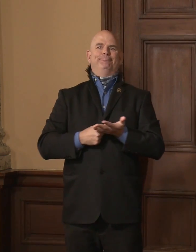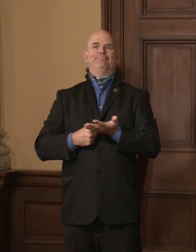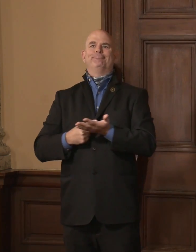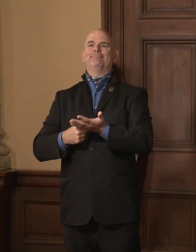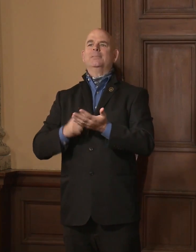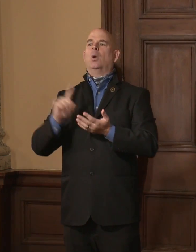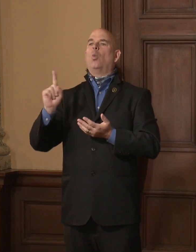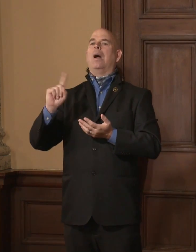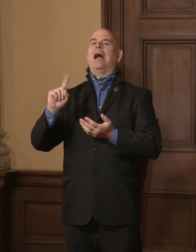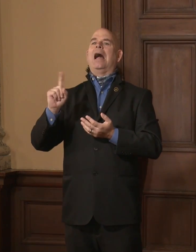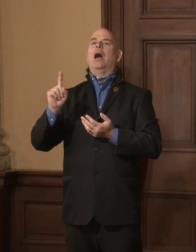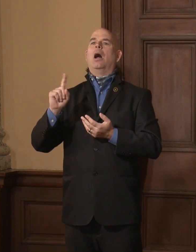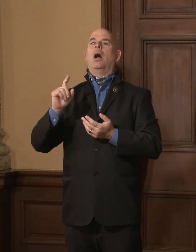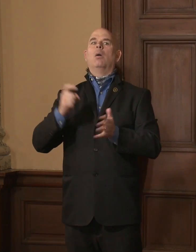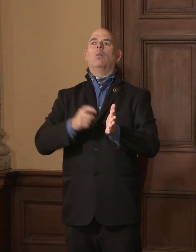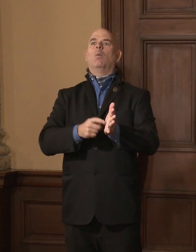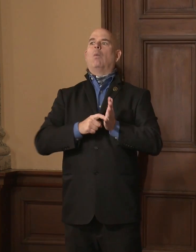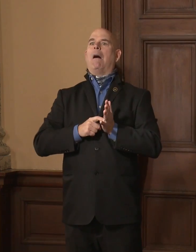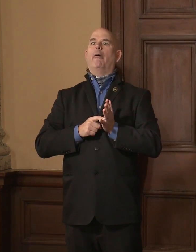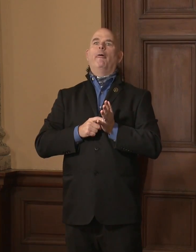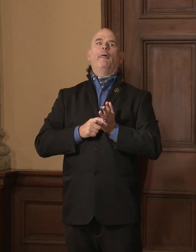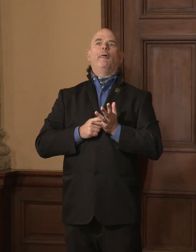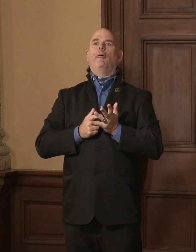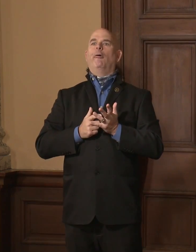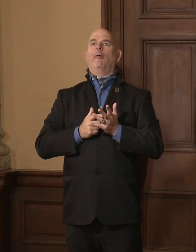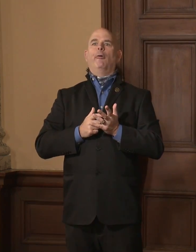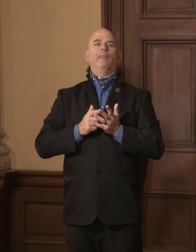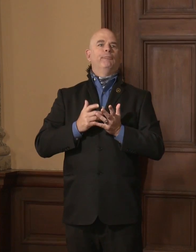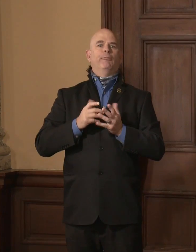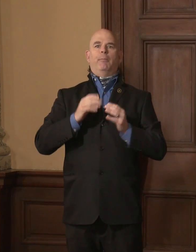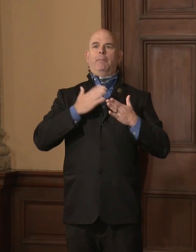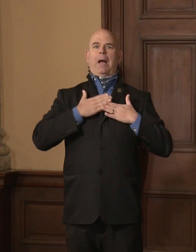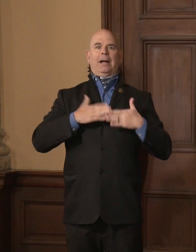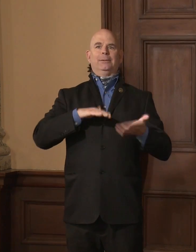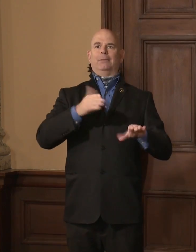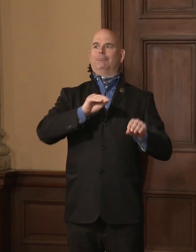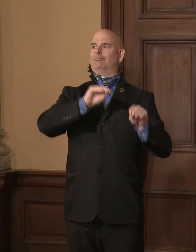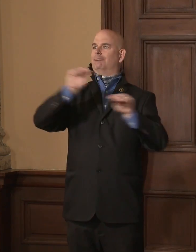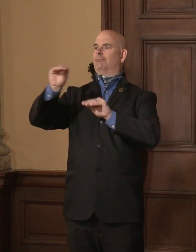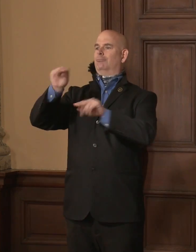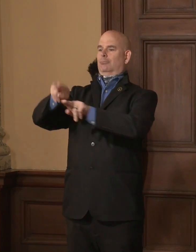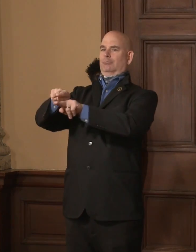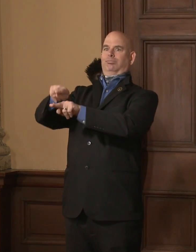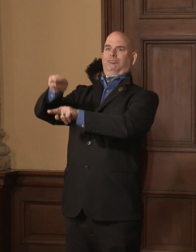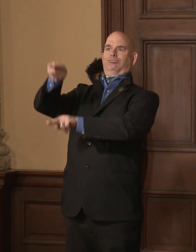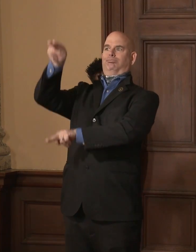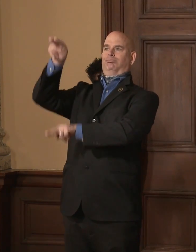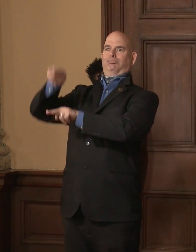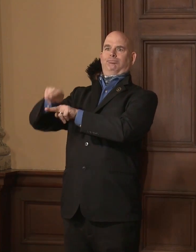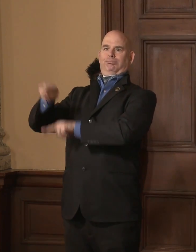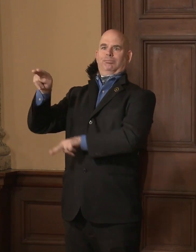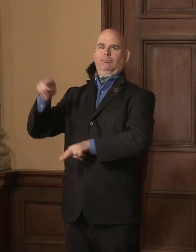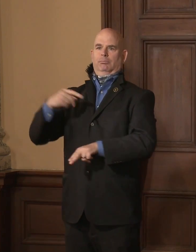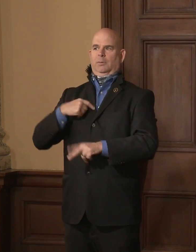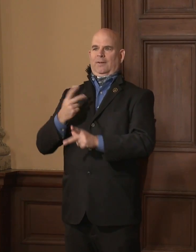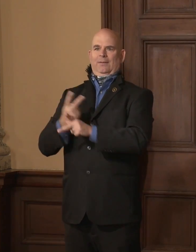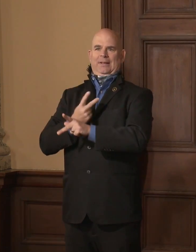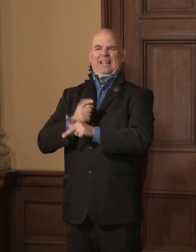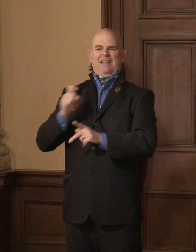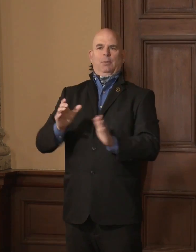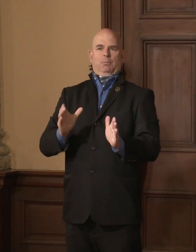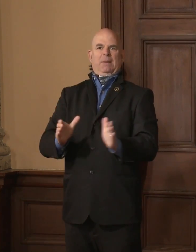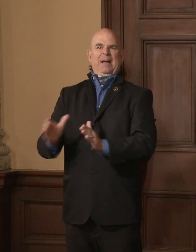point, we will be able to set something up along those lines. So yes, it is something that we've been considering and it is in our